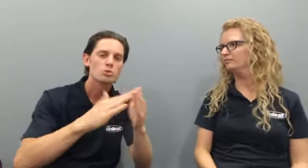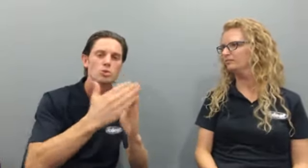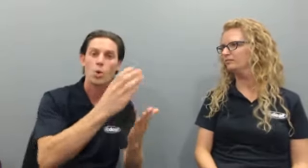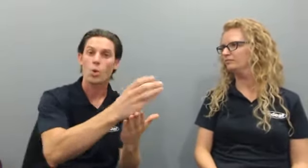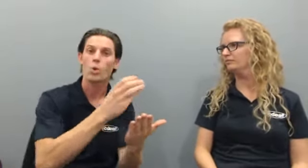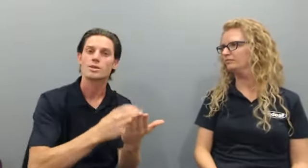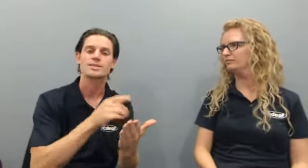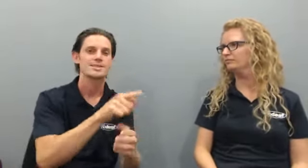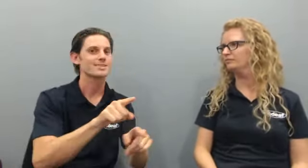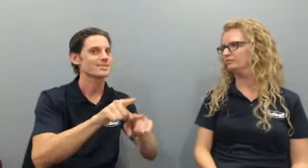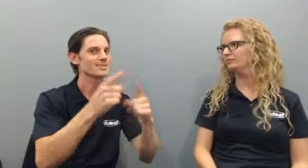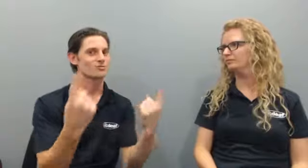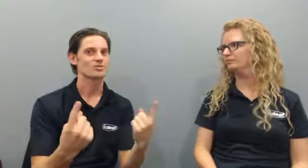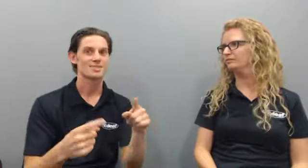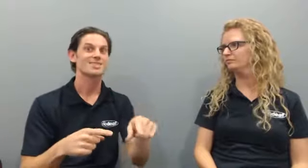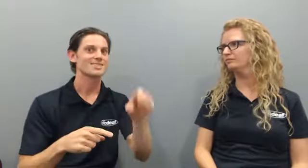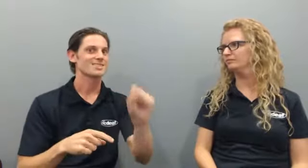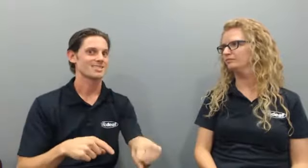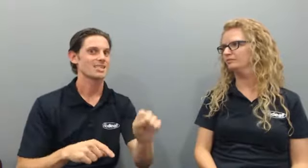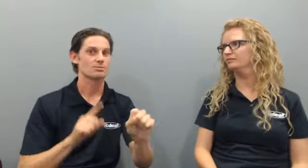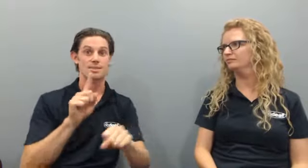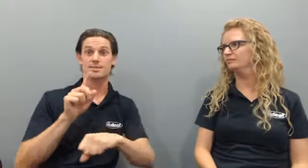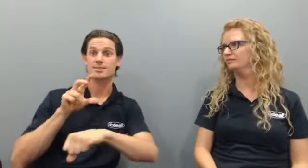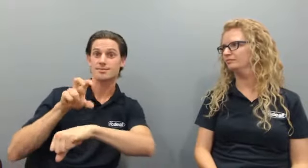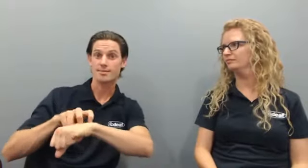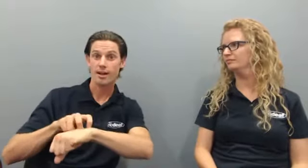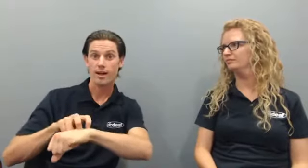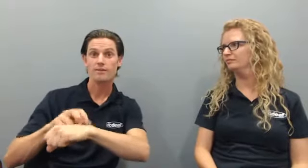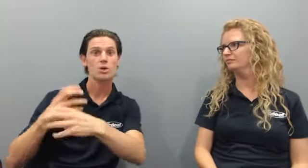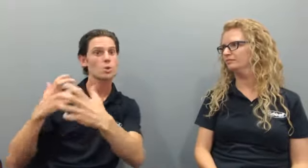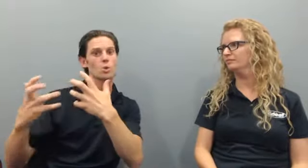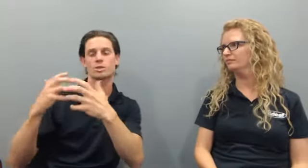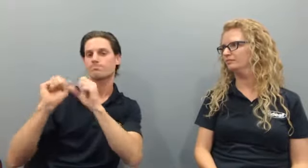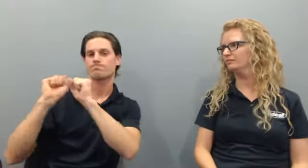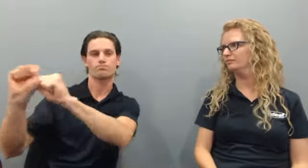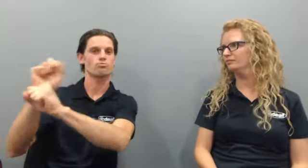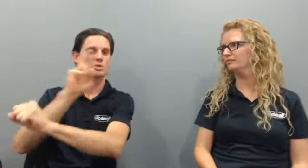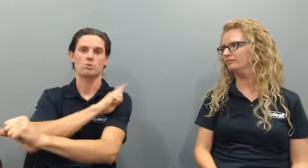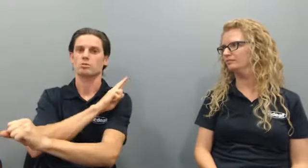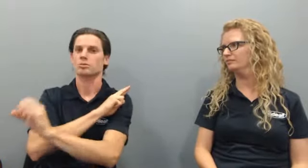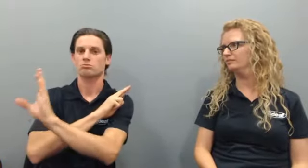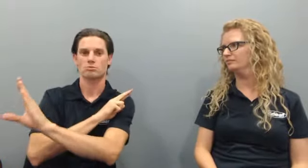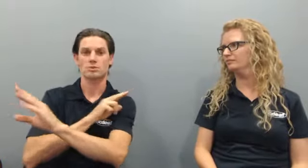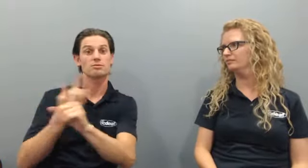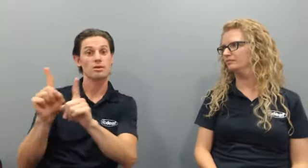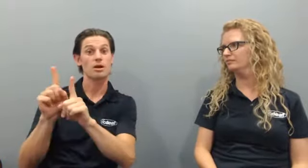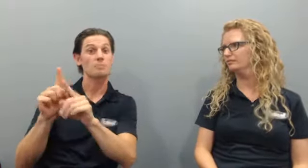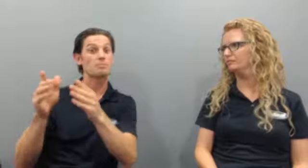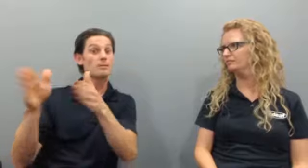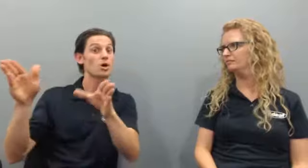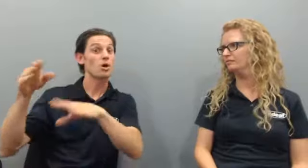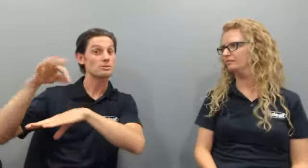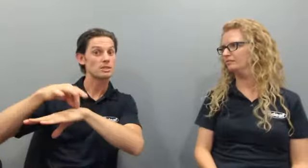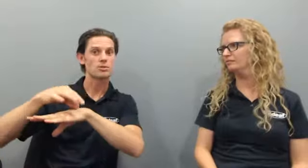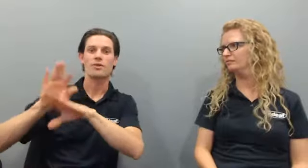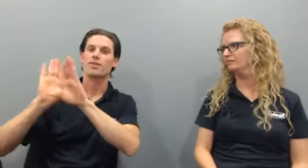courses. Yes, that's a different story. So big TAFEs and universities, it is their responsibility to provide interpreting.